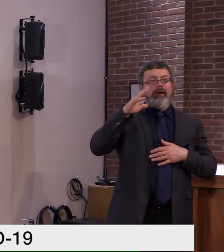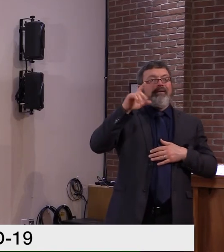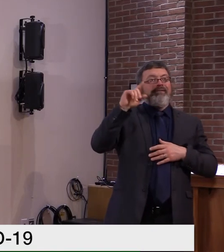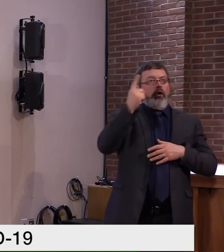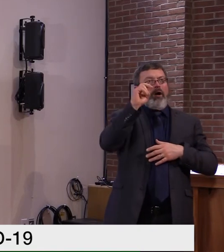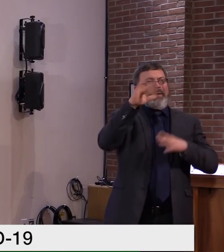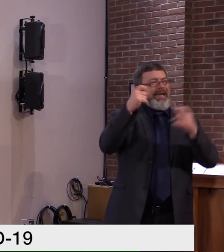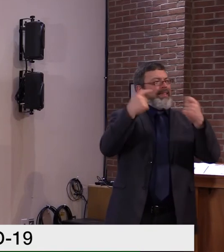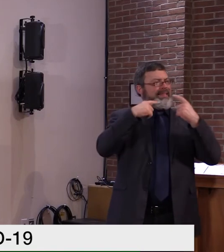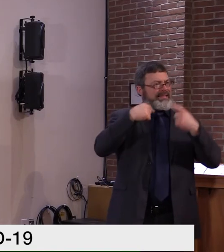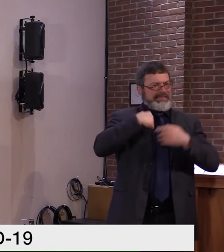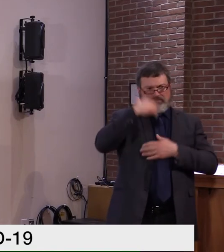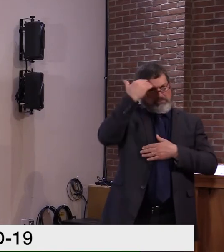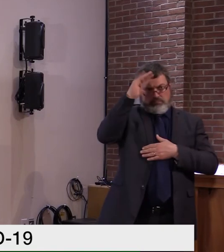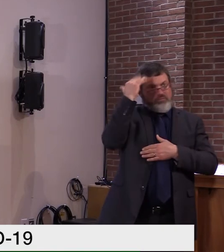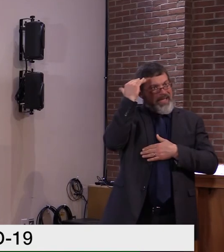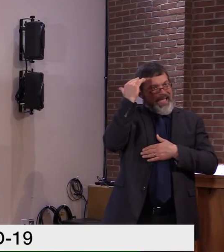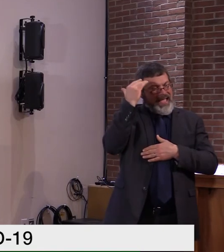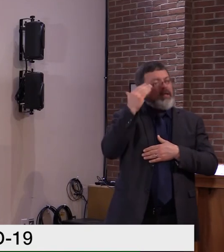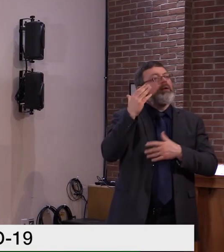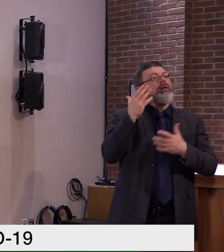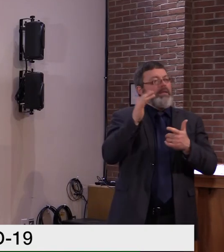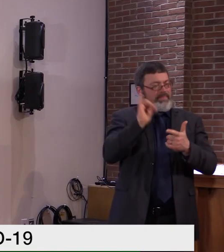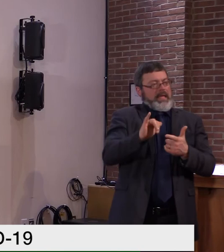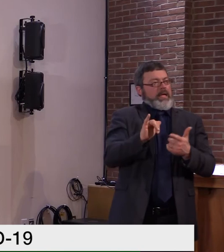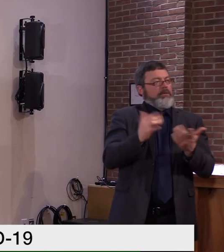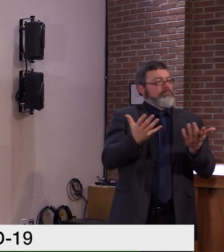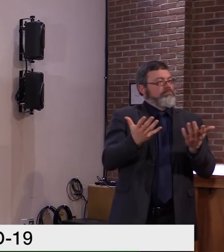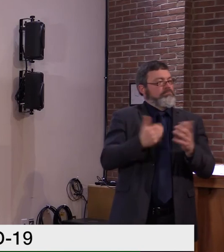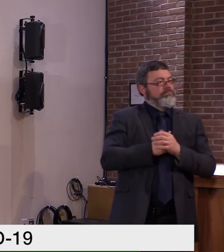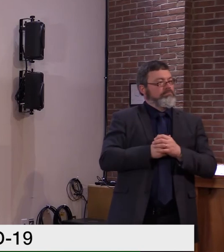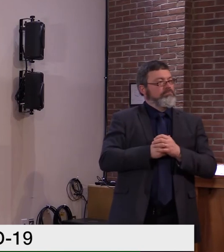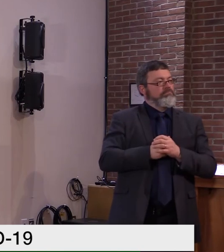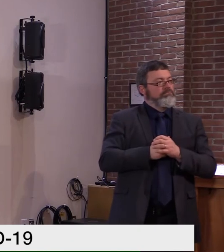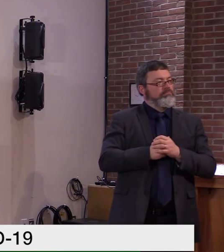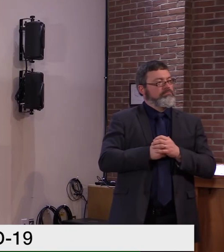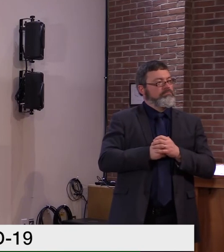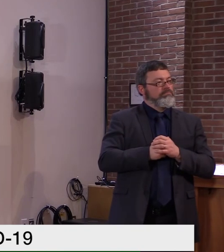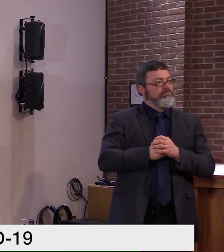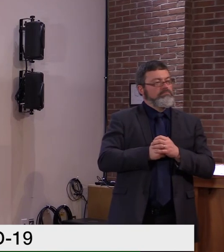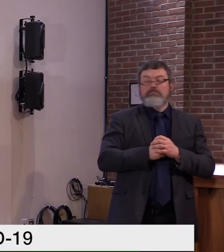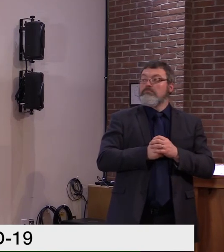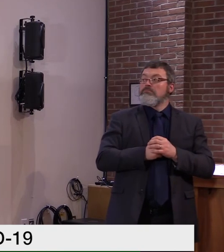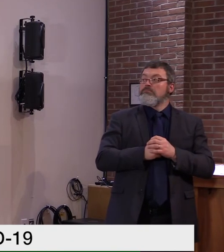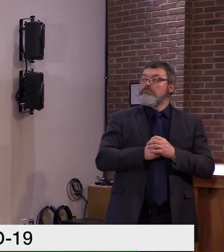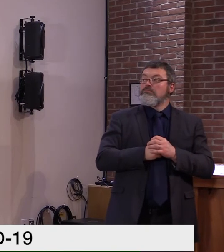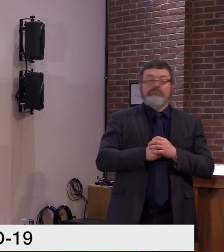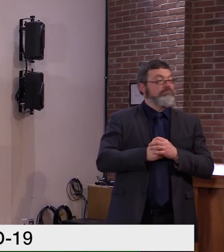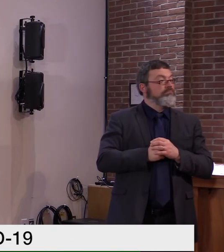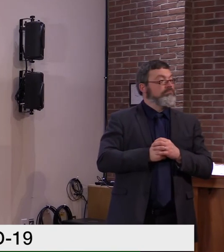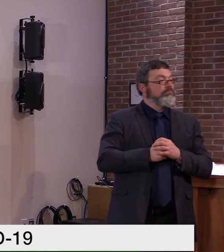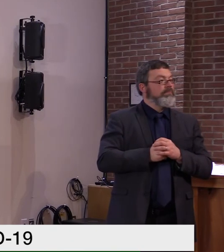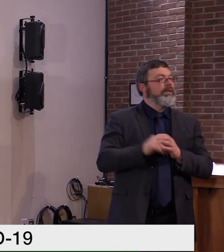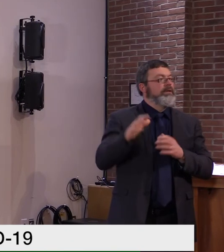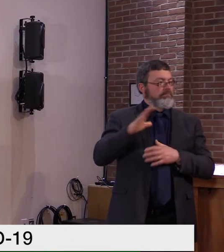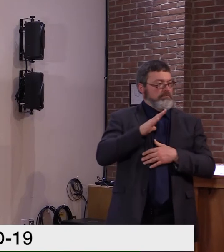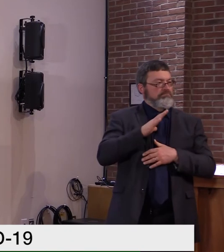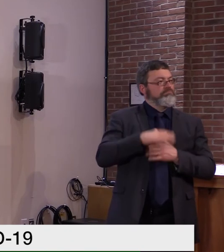was signed up to test on Friday, didn't go, went on Saturday, and then still got an email? How's your record